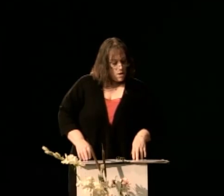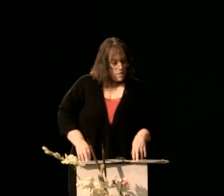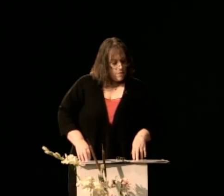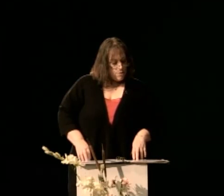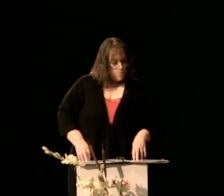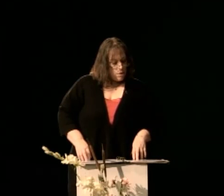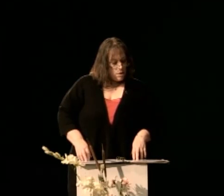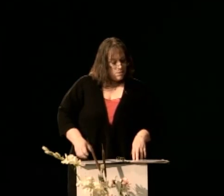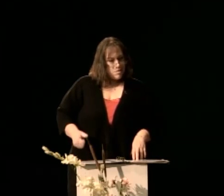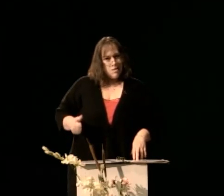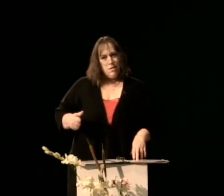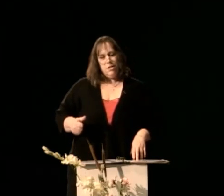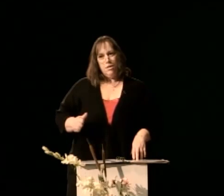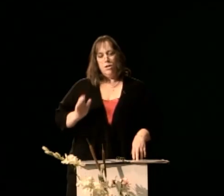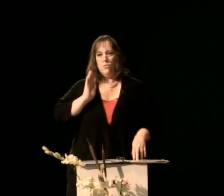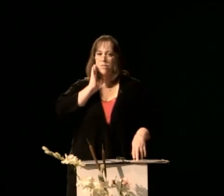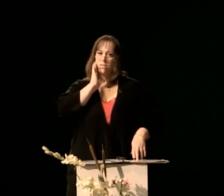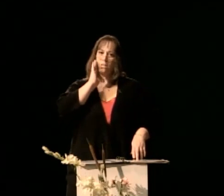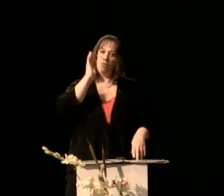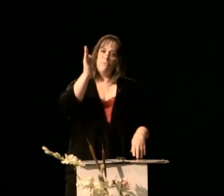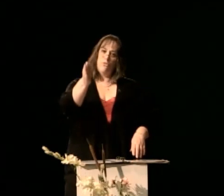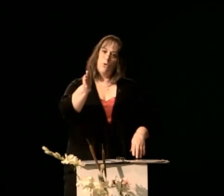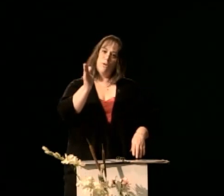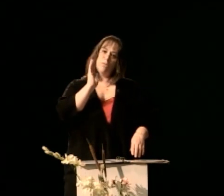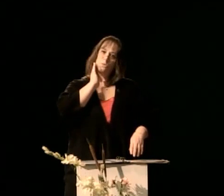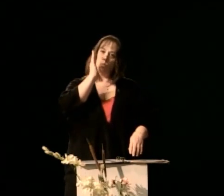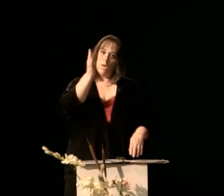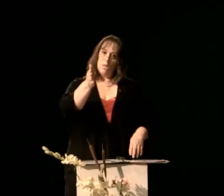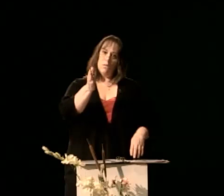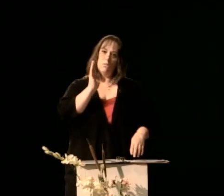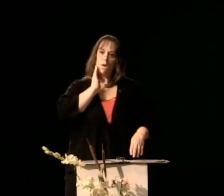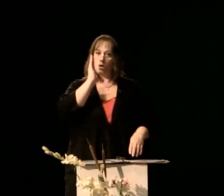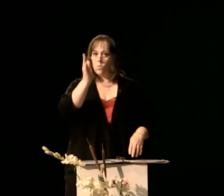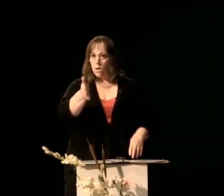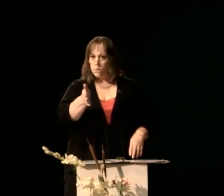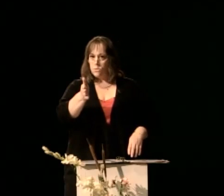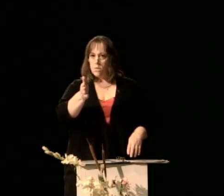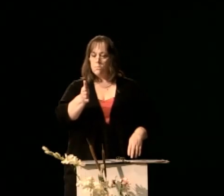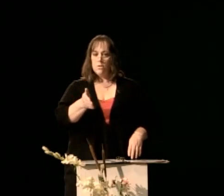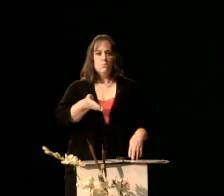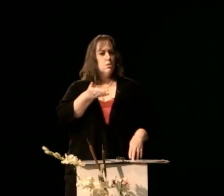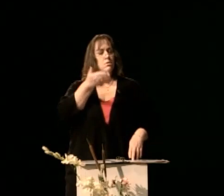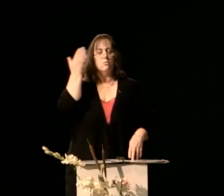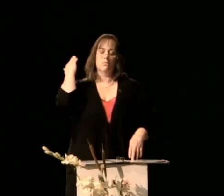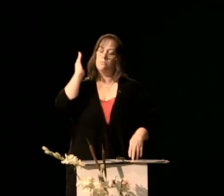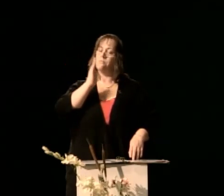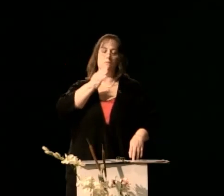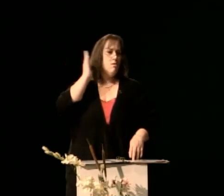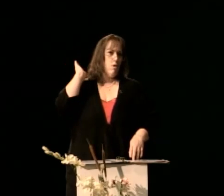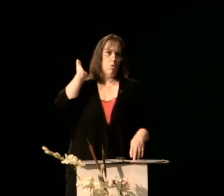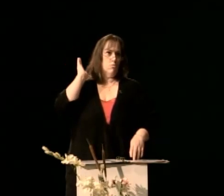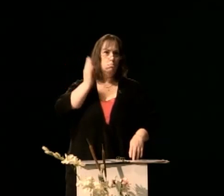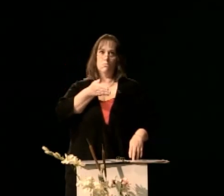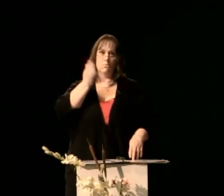This one is, you know, this is coming forward as will. I will do something. This is no, I won't.